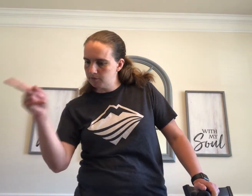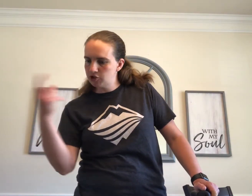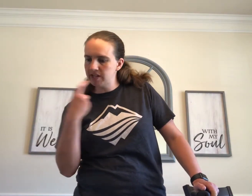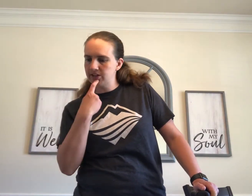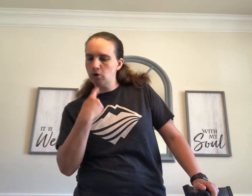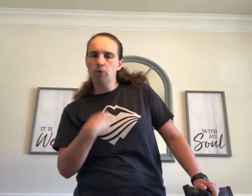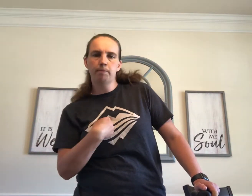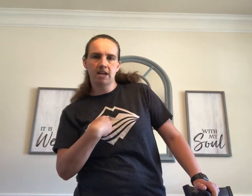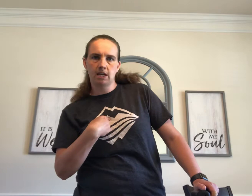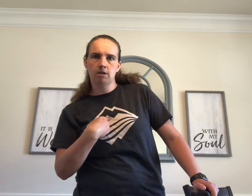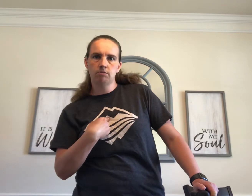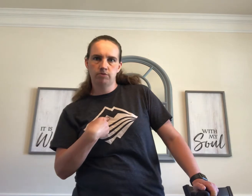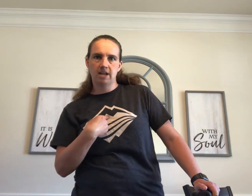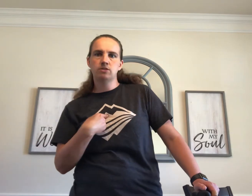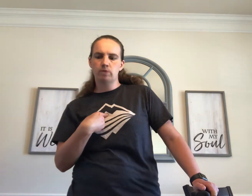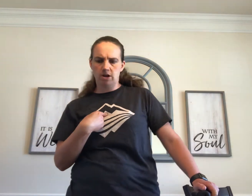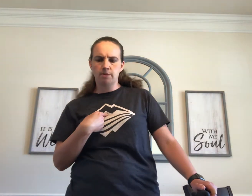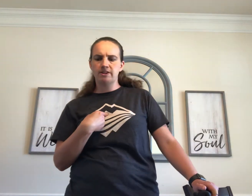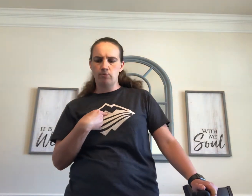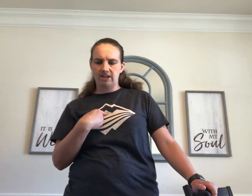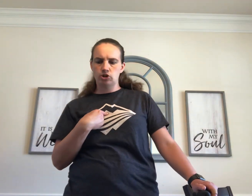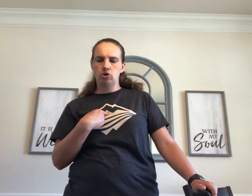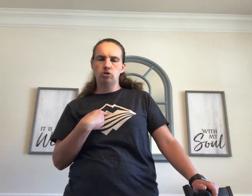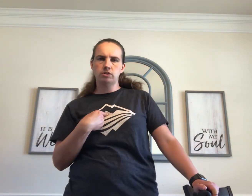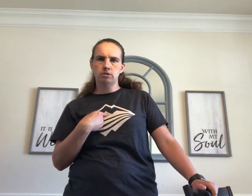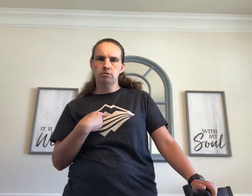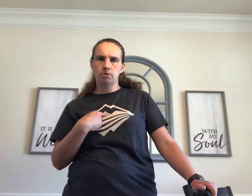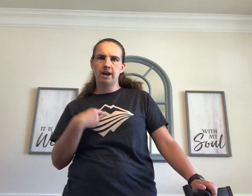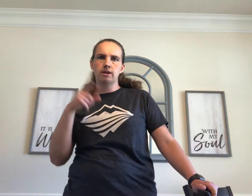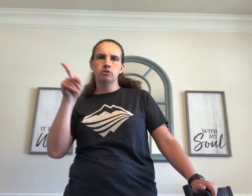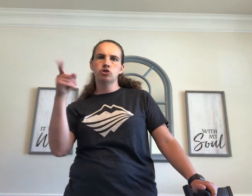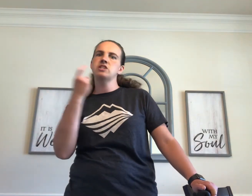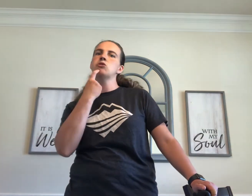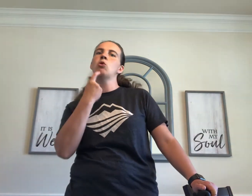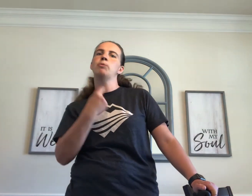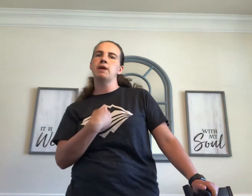She told me, we talked about directionals, okay? She told me,